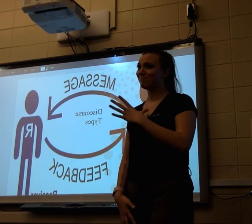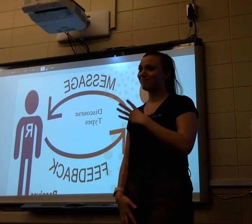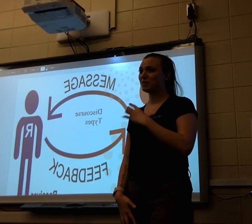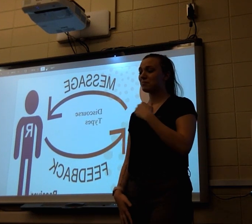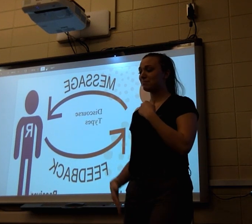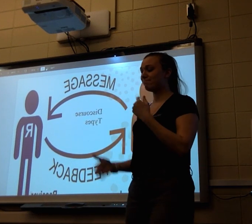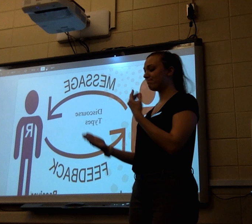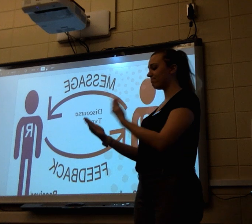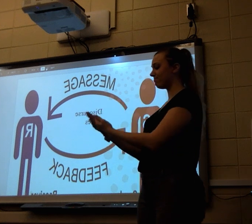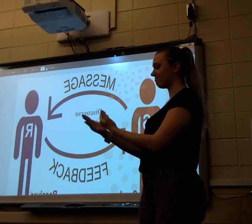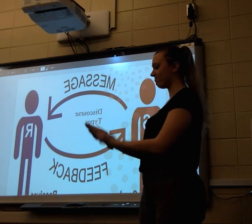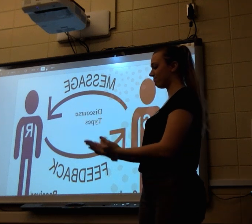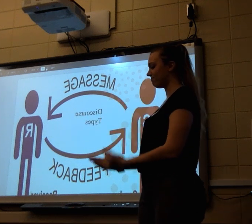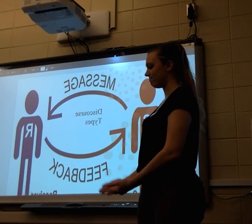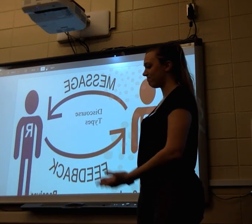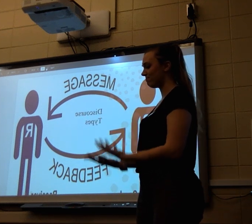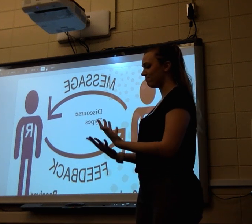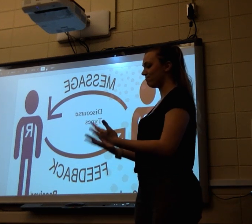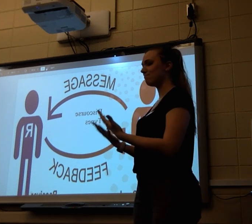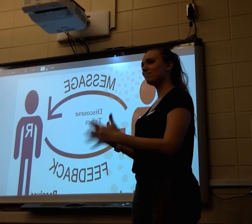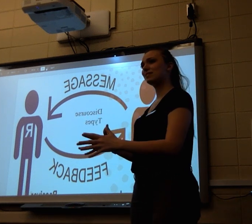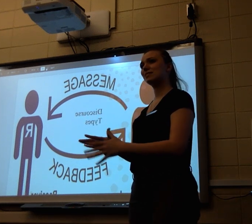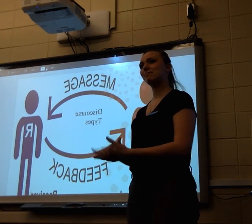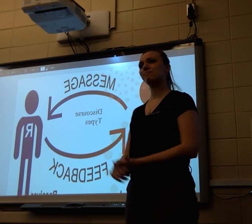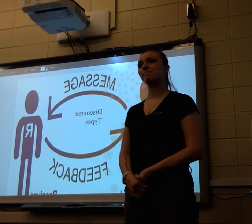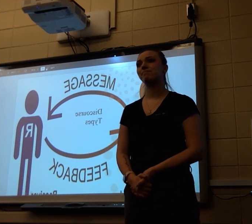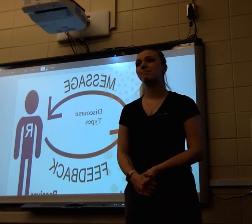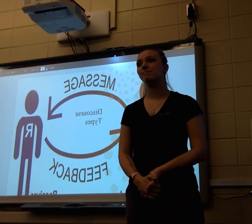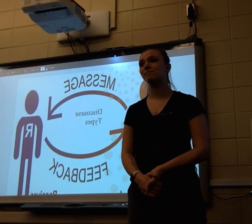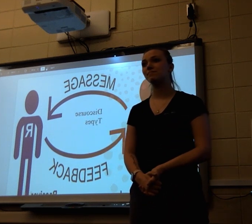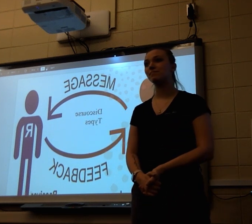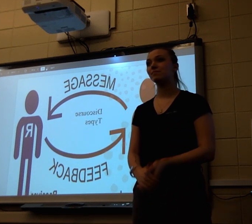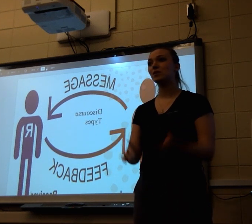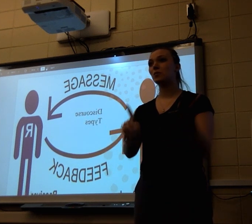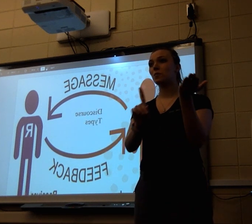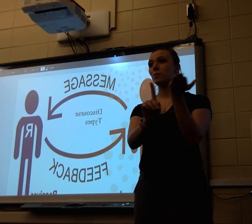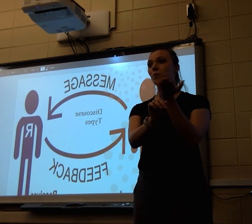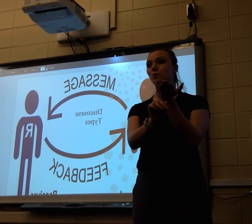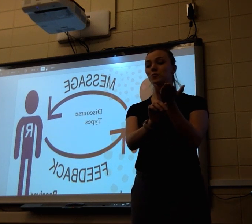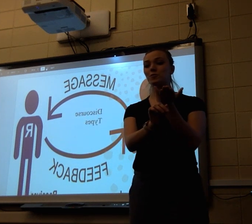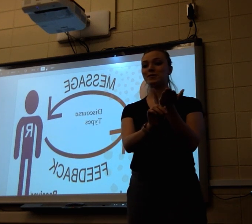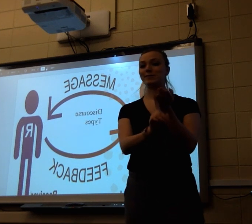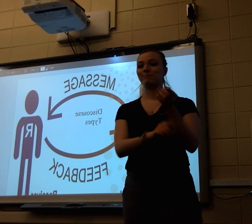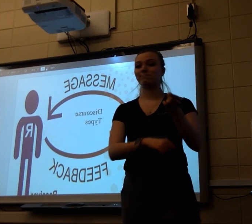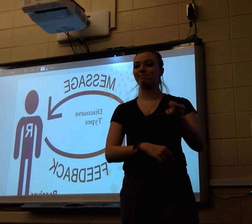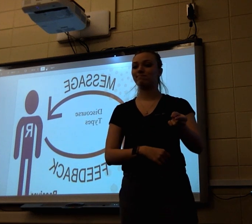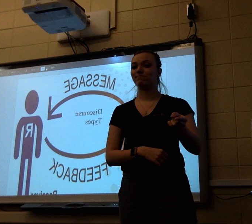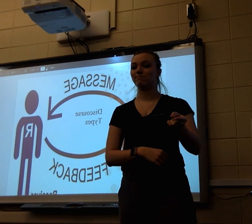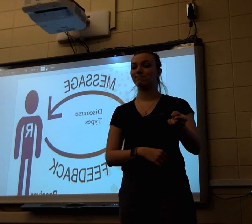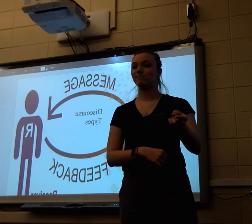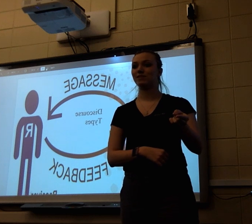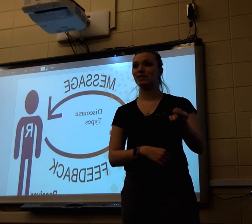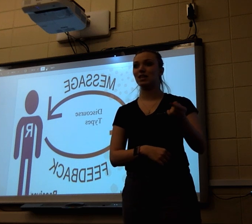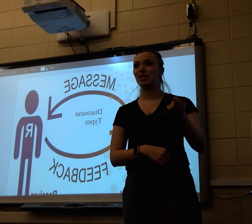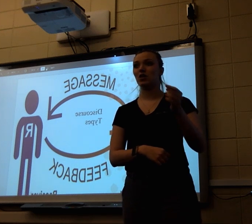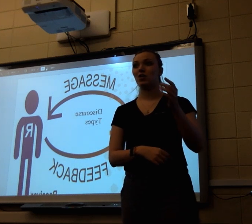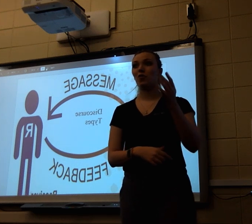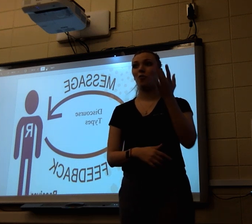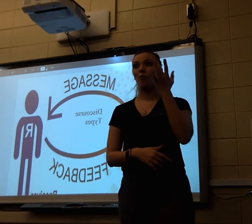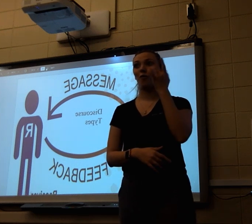I believe in this, or why I want to do this, and here's my information. Persuasive takes that and says, here's why you should do it. So I use voting as